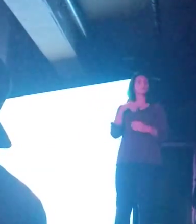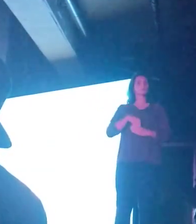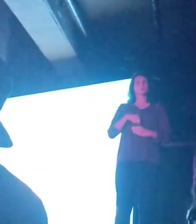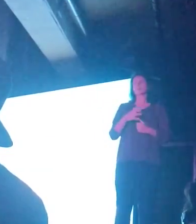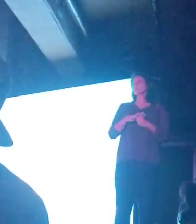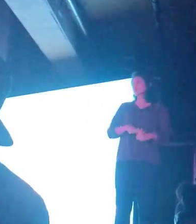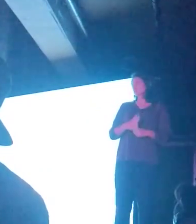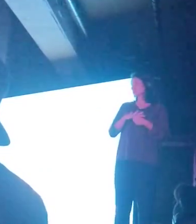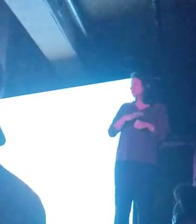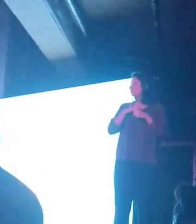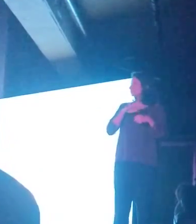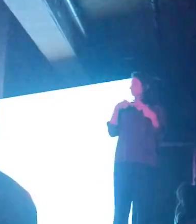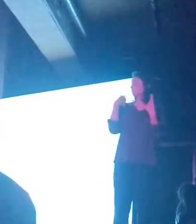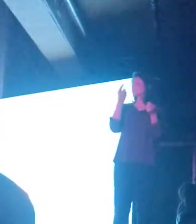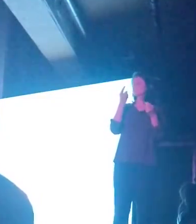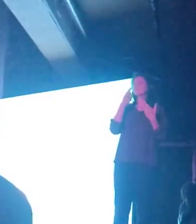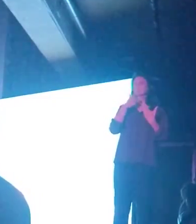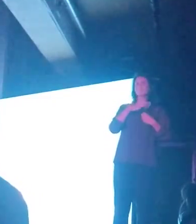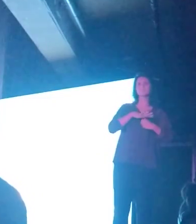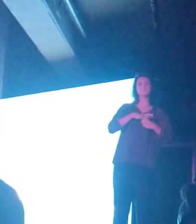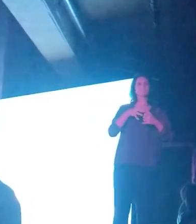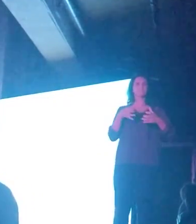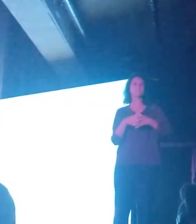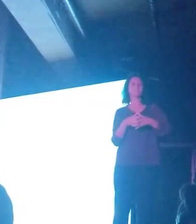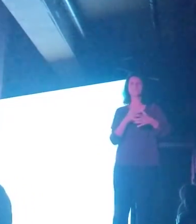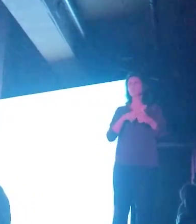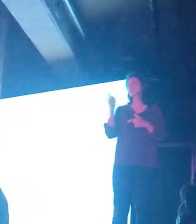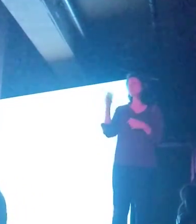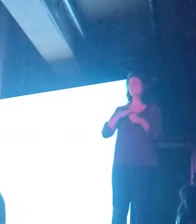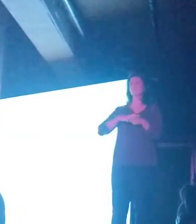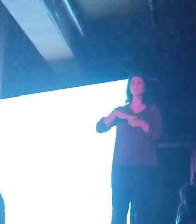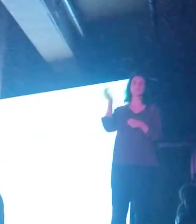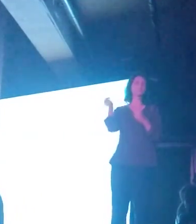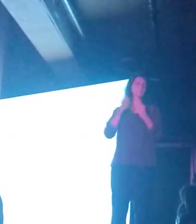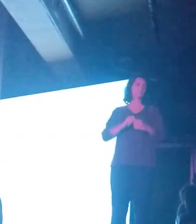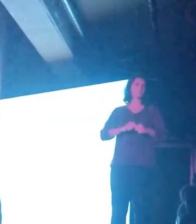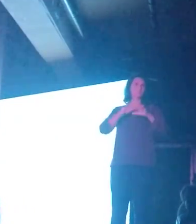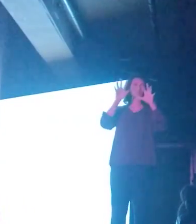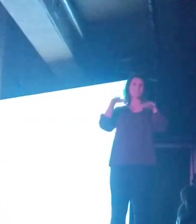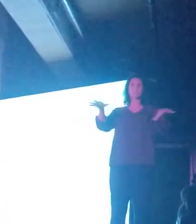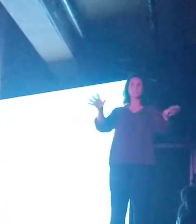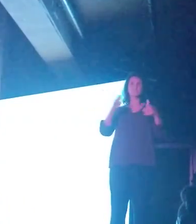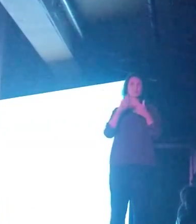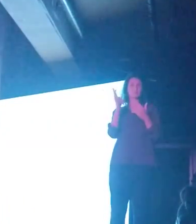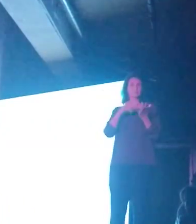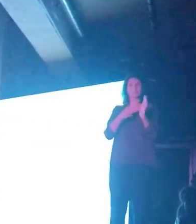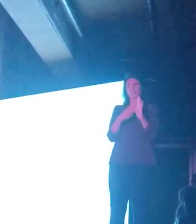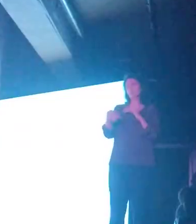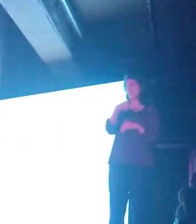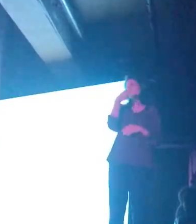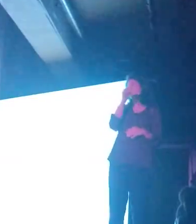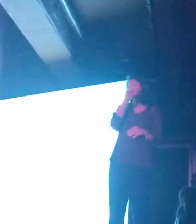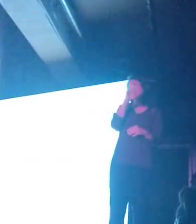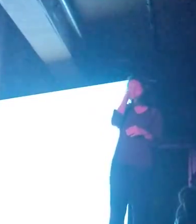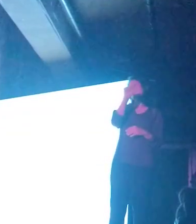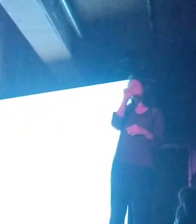tried to contain, and he just, you know, pulled the top off of the Pandora's box. So yeah, it's